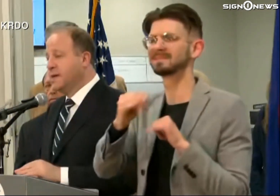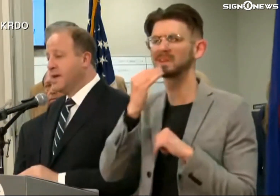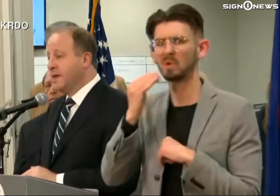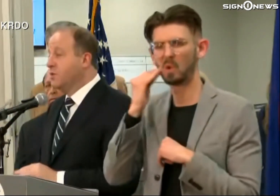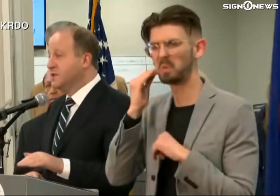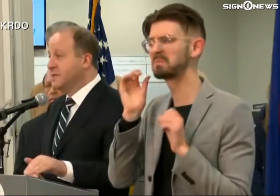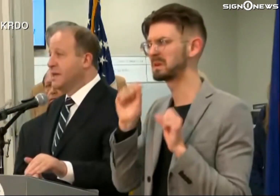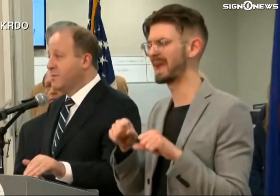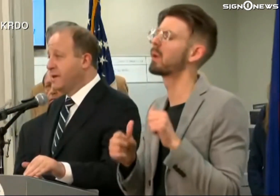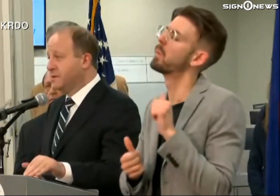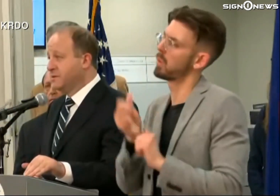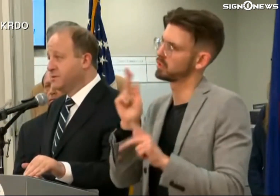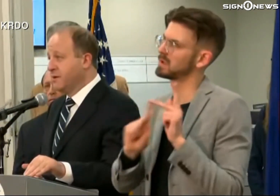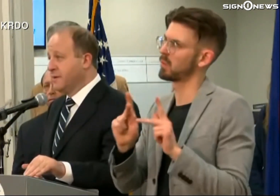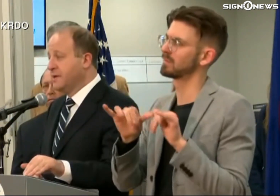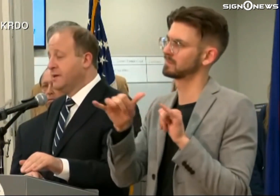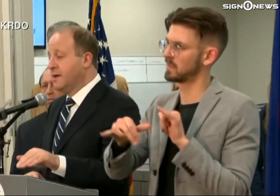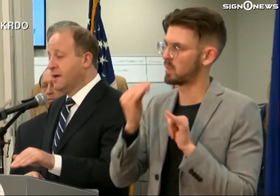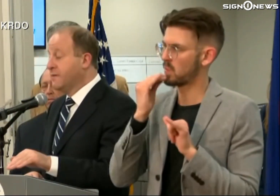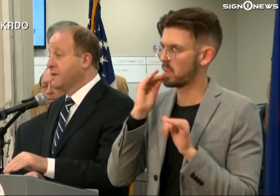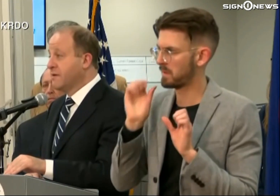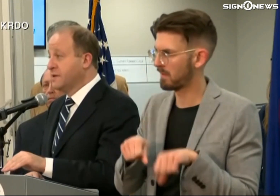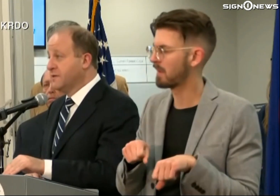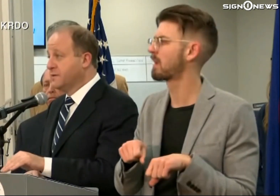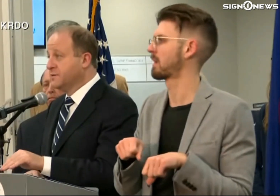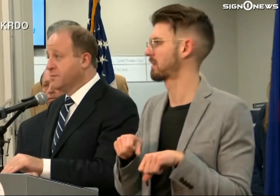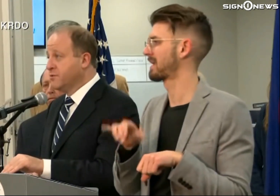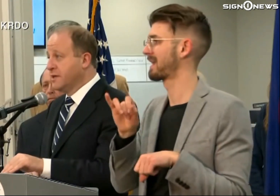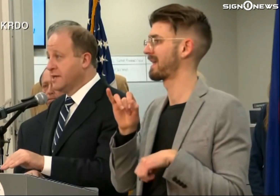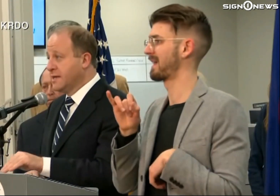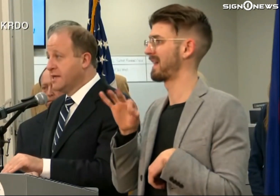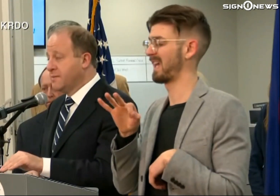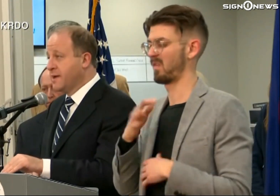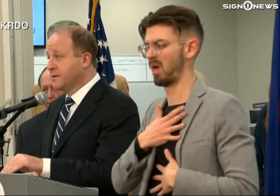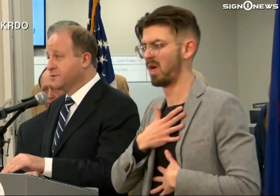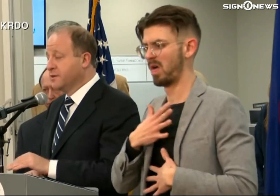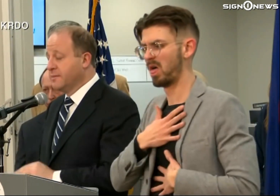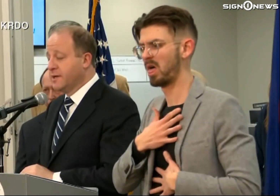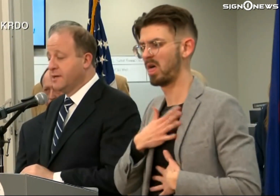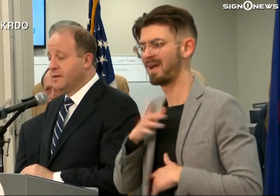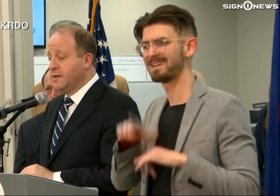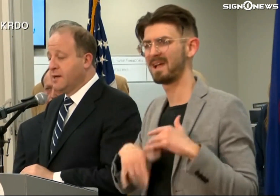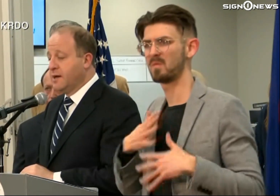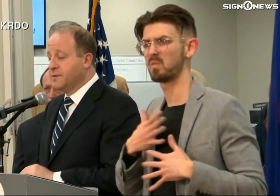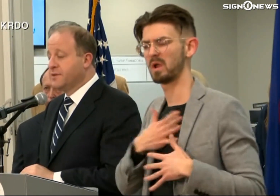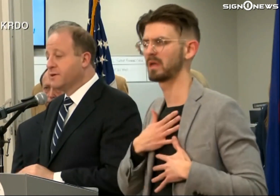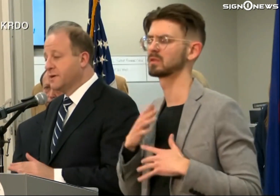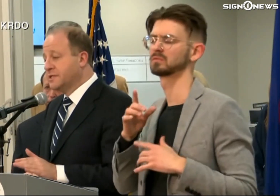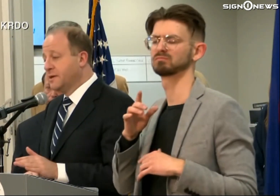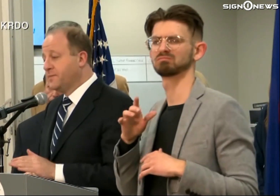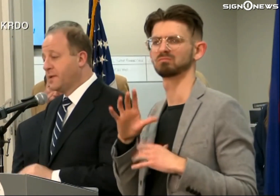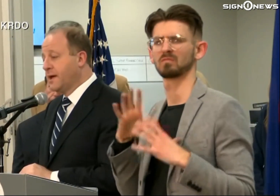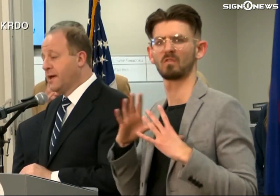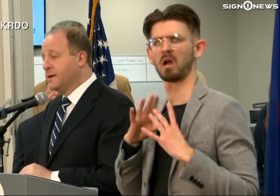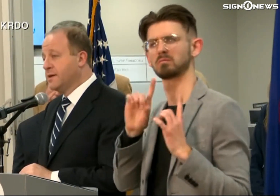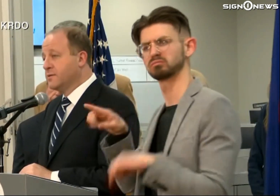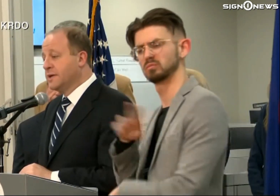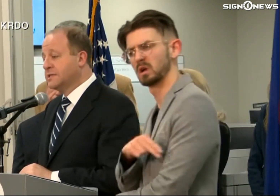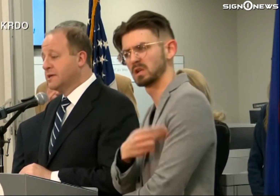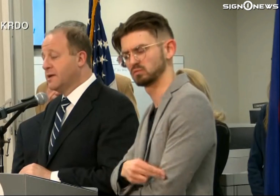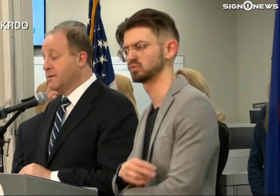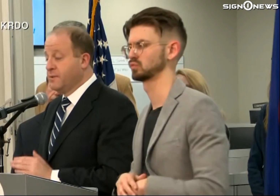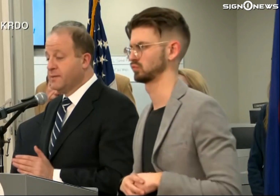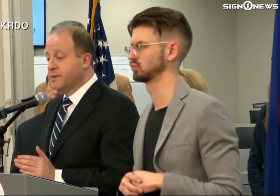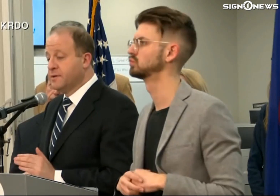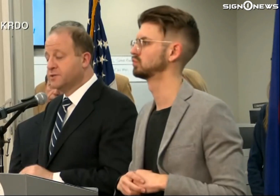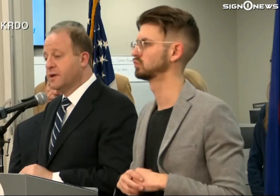homes, and only seek out medical treatment if they are having difficulty breathing and need medical treatment. The third reason, and the